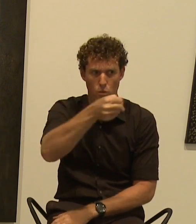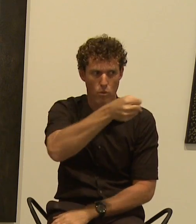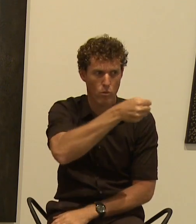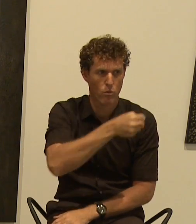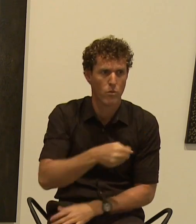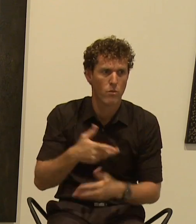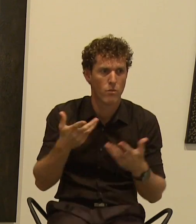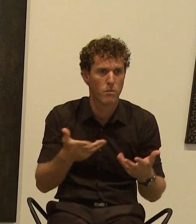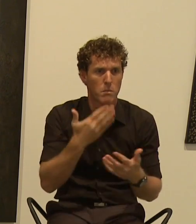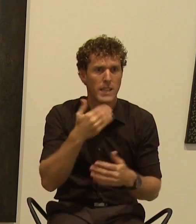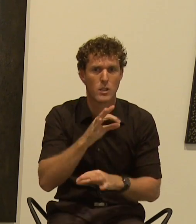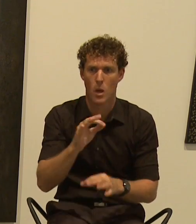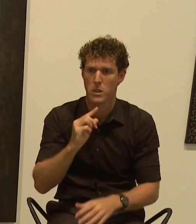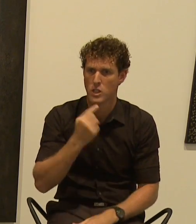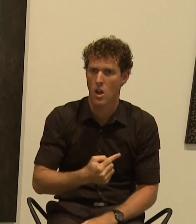Please don't be shy.